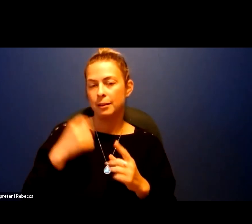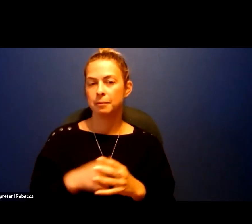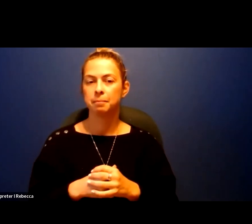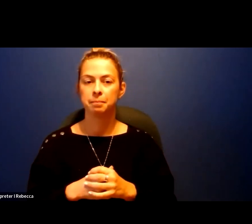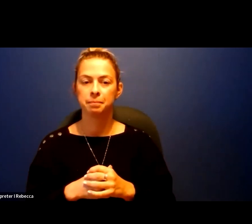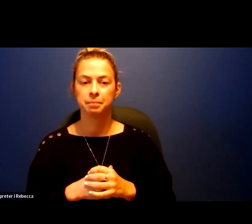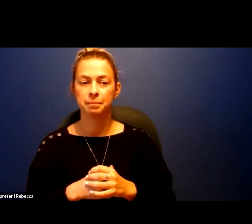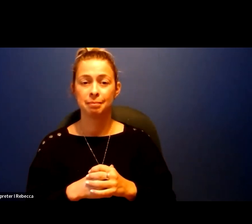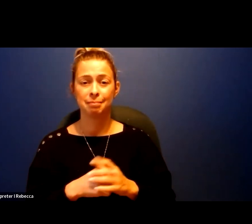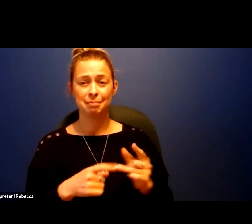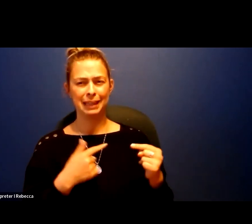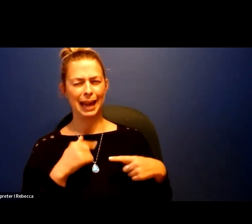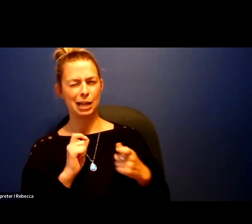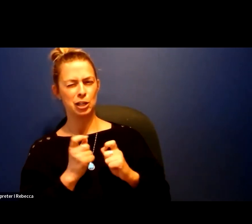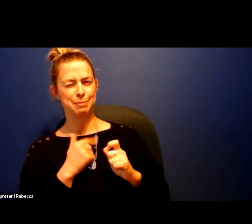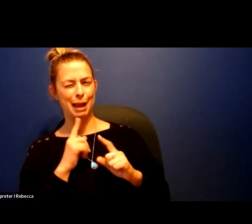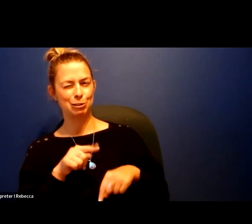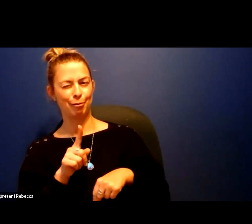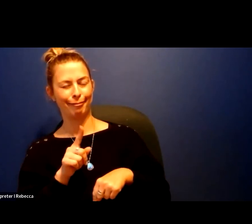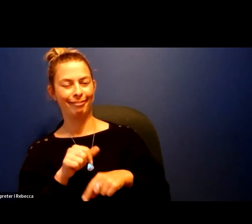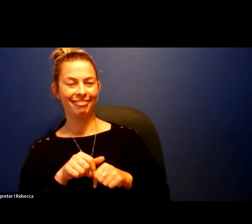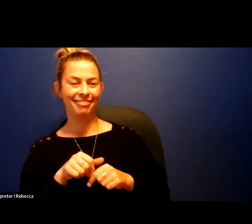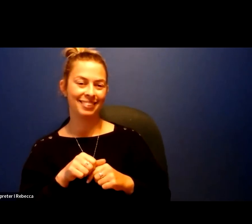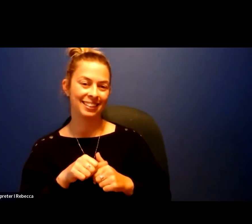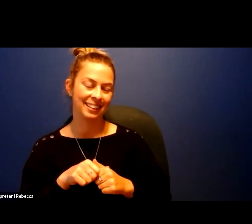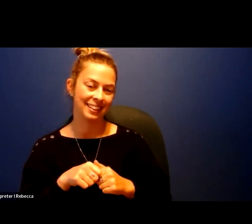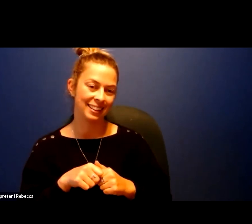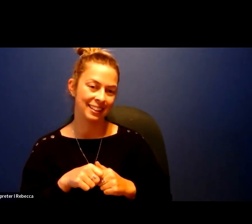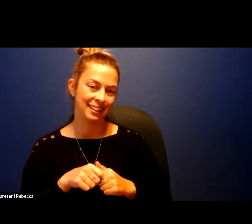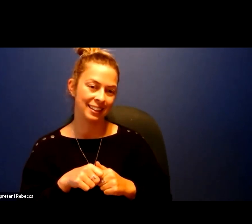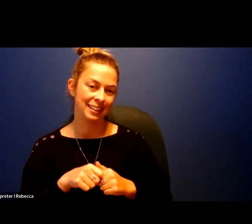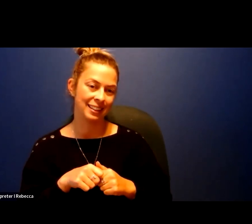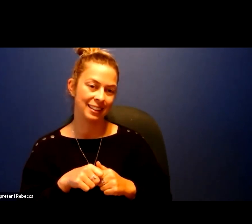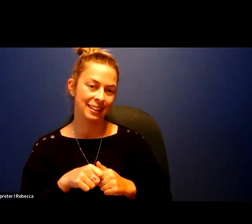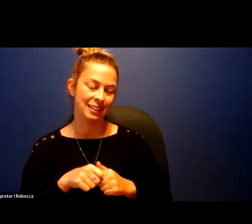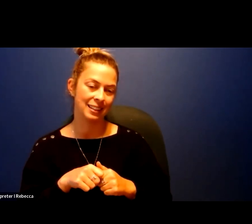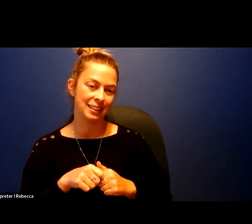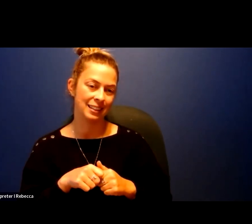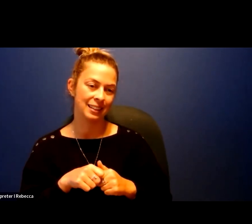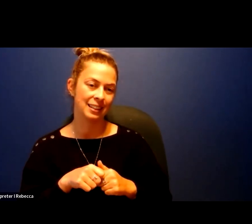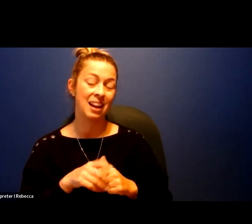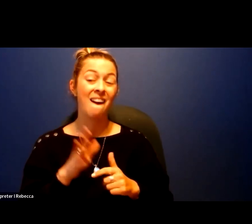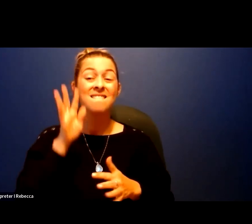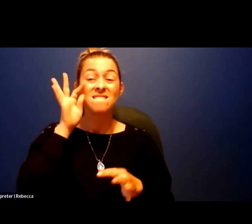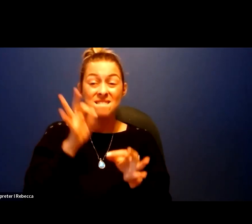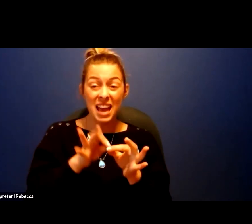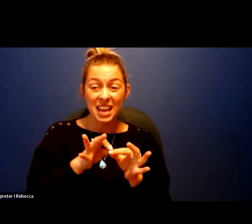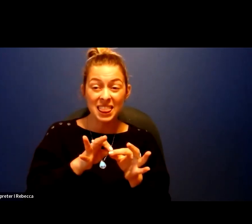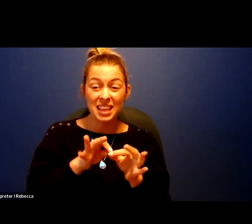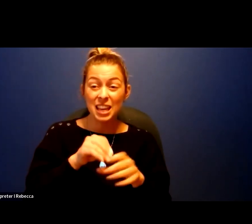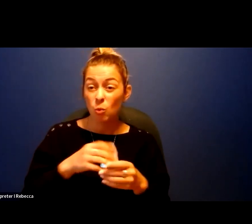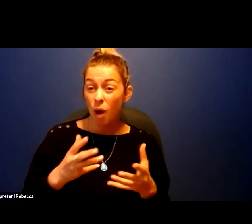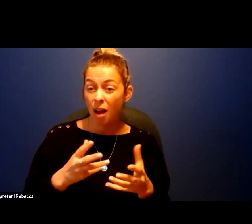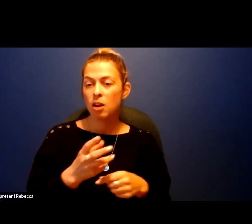You amend can go my back. answer? Sure. Faith in the peaceful transition of power. Faith in the peaceful transition of